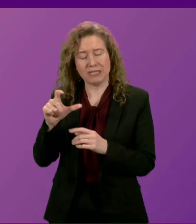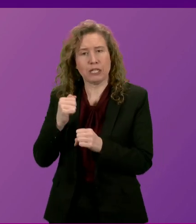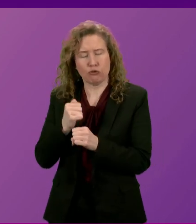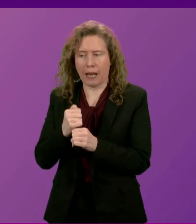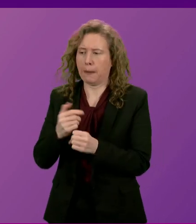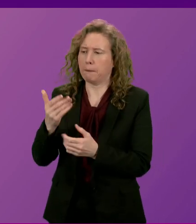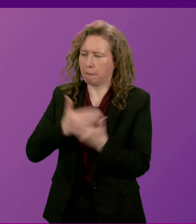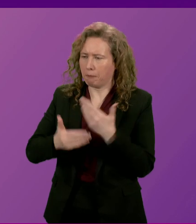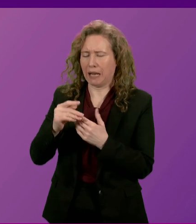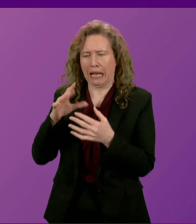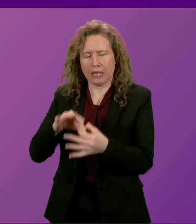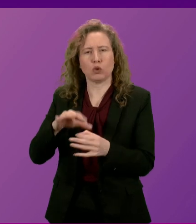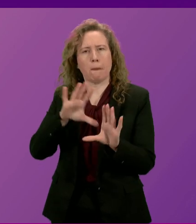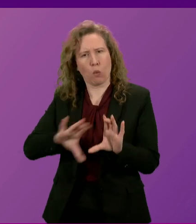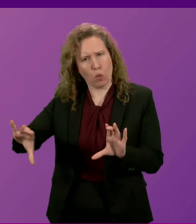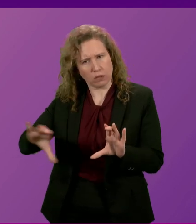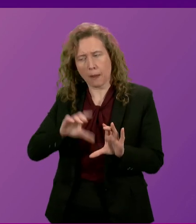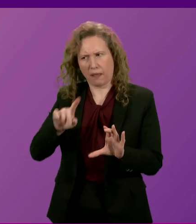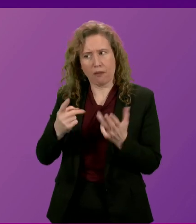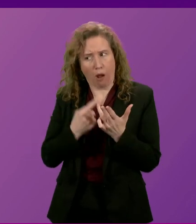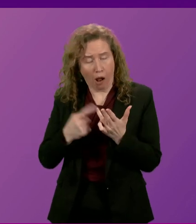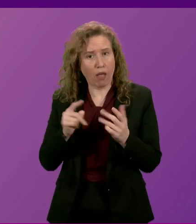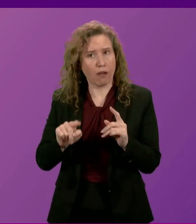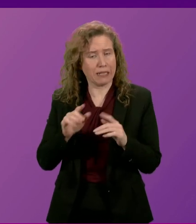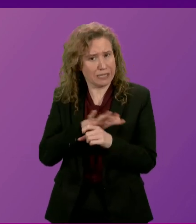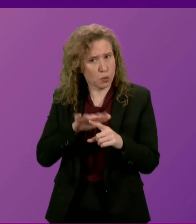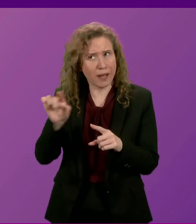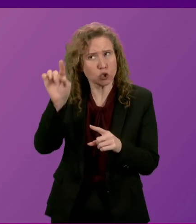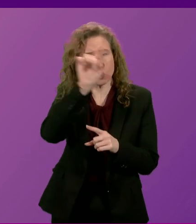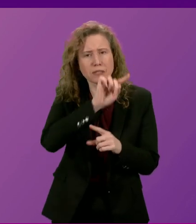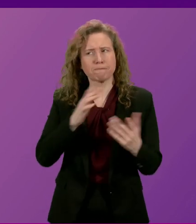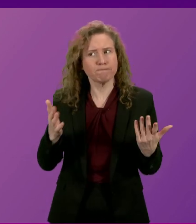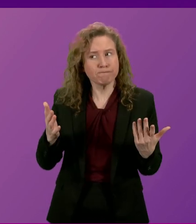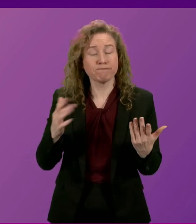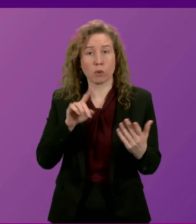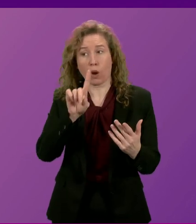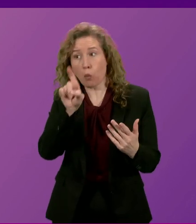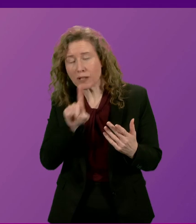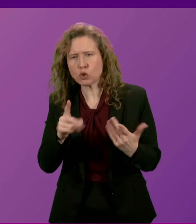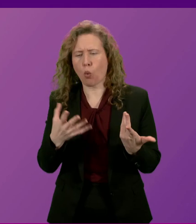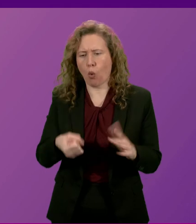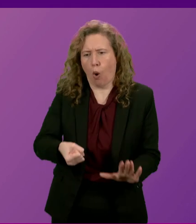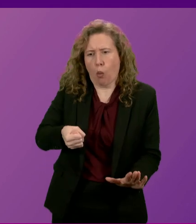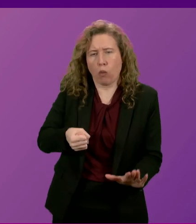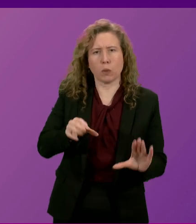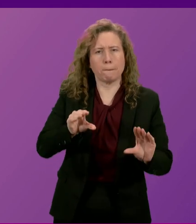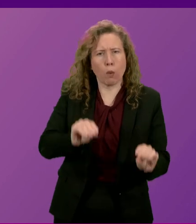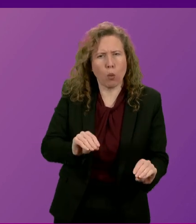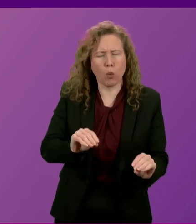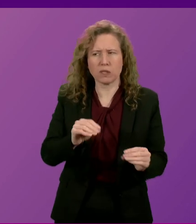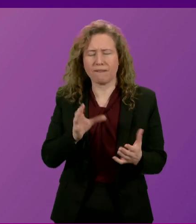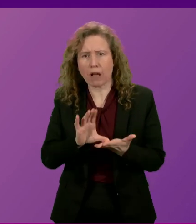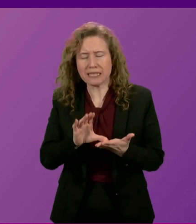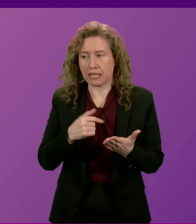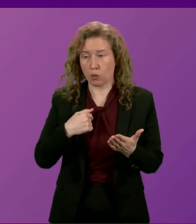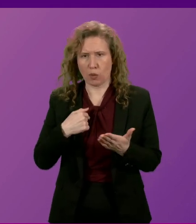the Borders, but there are a number of others where there are questions and pauses being put into funding that